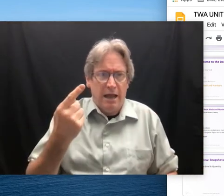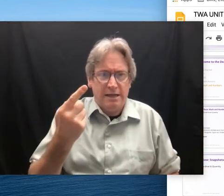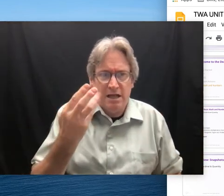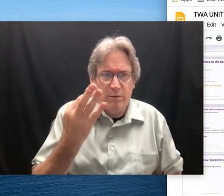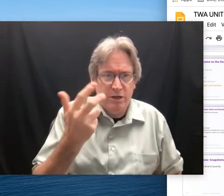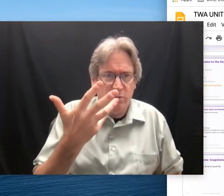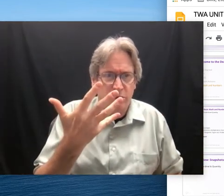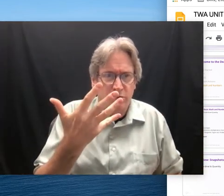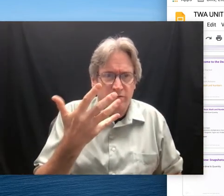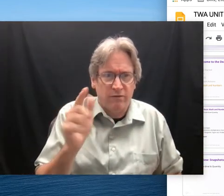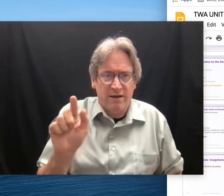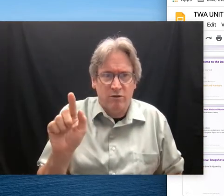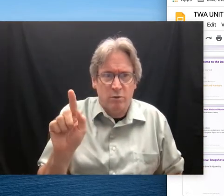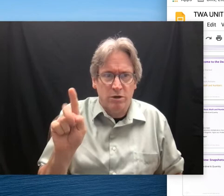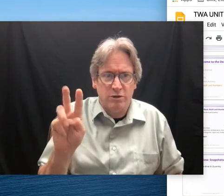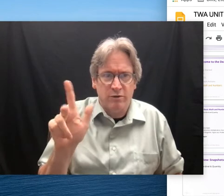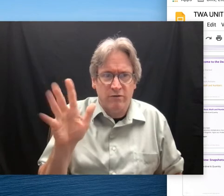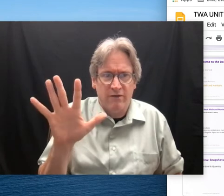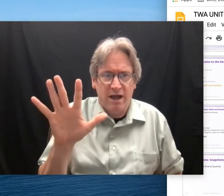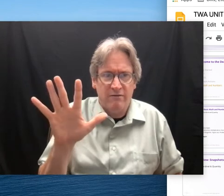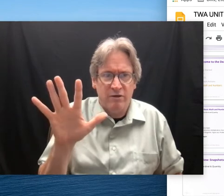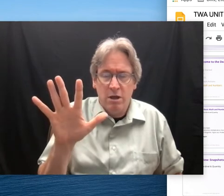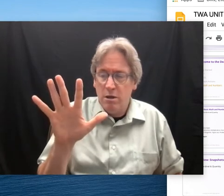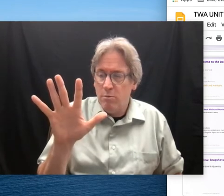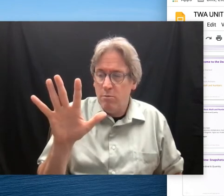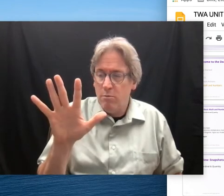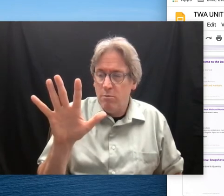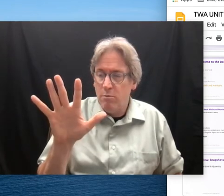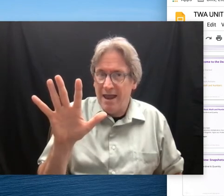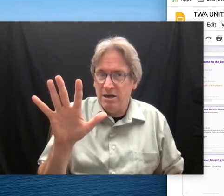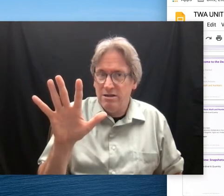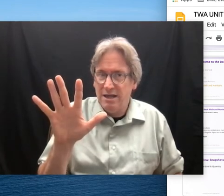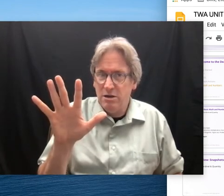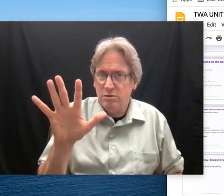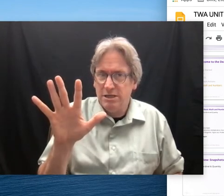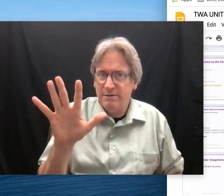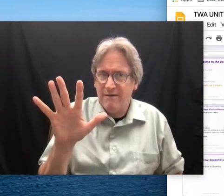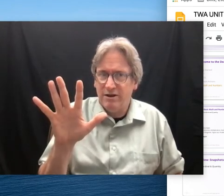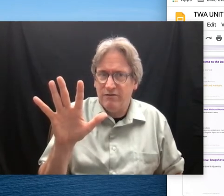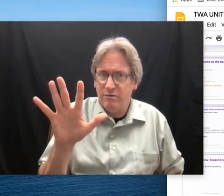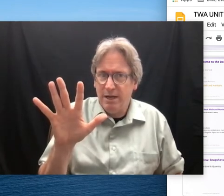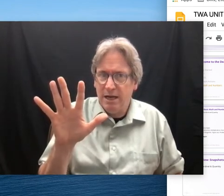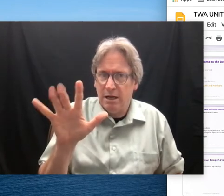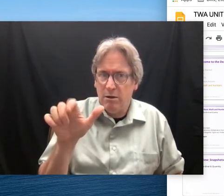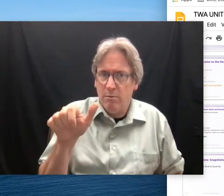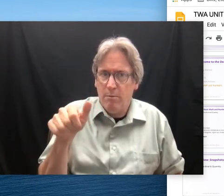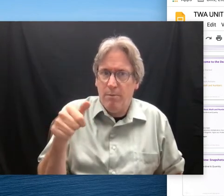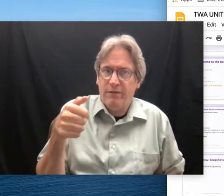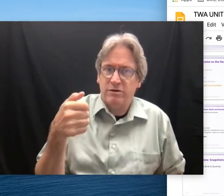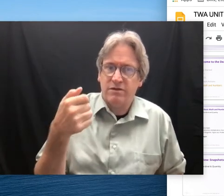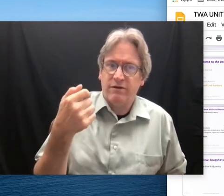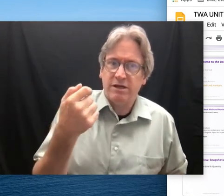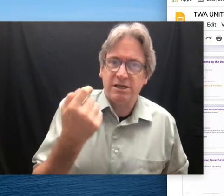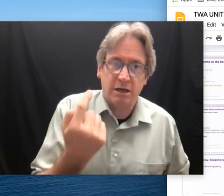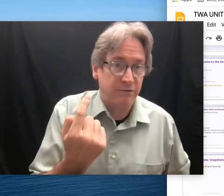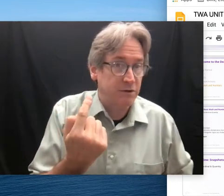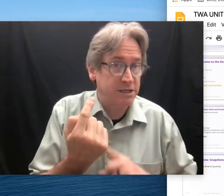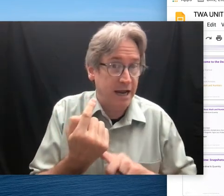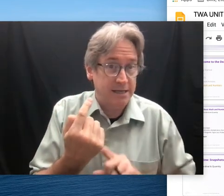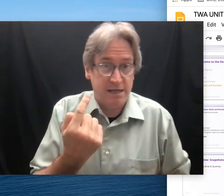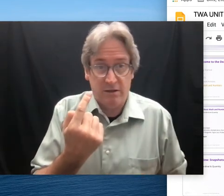In ASL, we can do 1, 2, 3, 4, 5 or 1, 2, 3, 4, 5, and they don't seem to have a different meaning. But there's a very